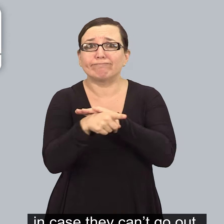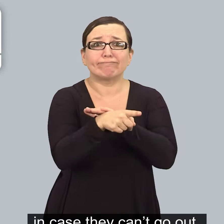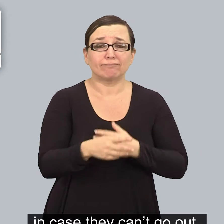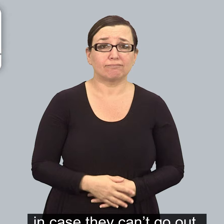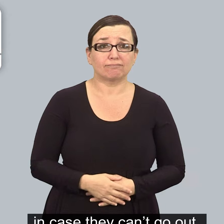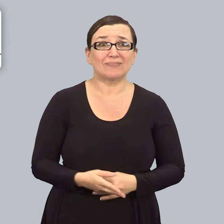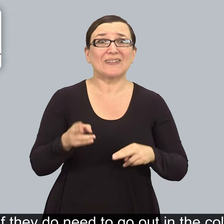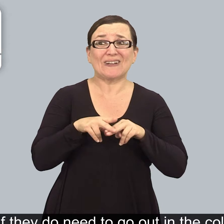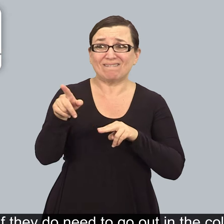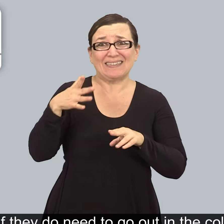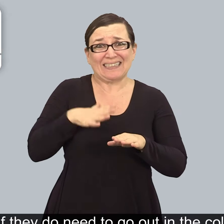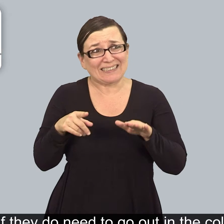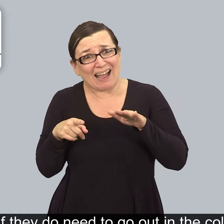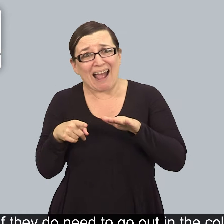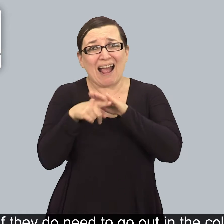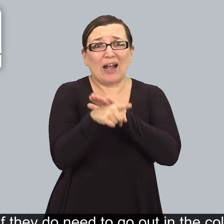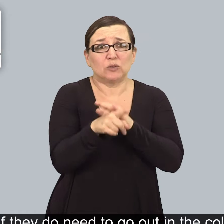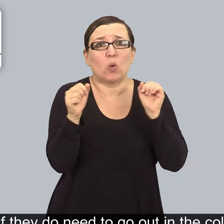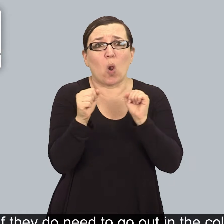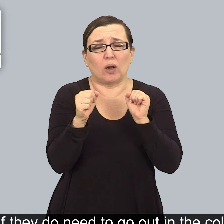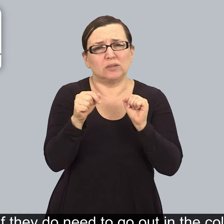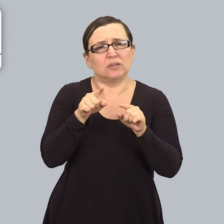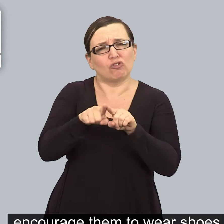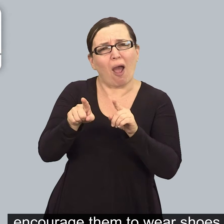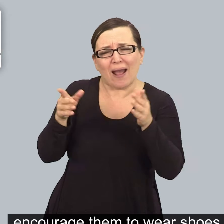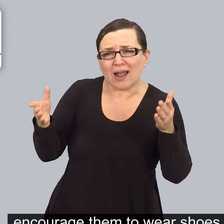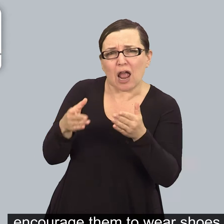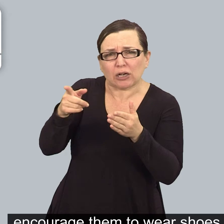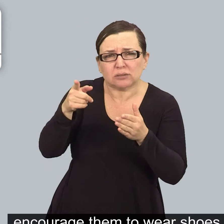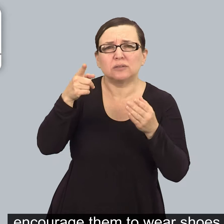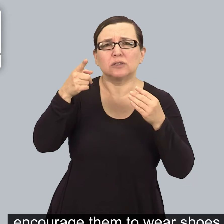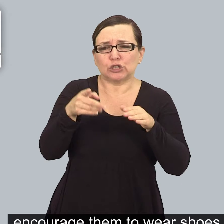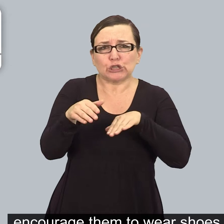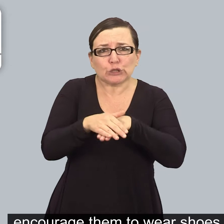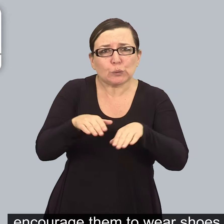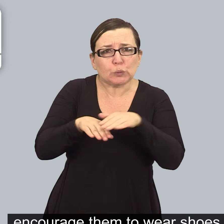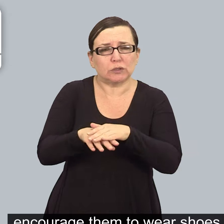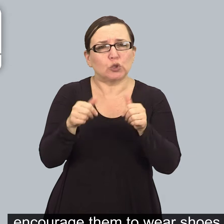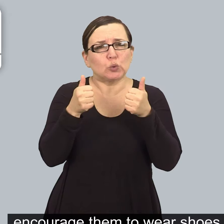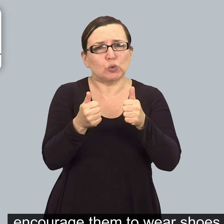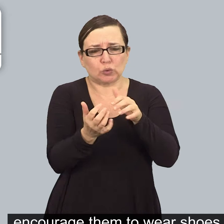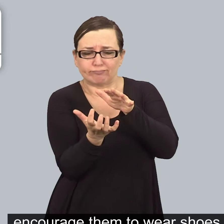out. If they do need to go out in the cold, encourage them to wear shoes with a good grip